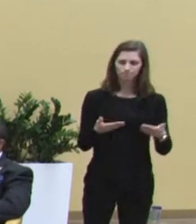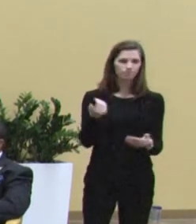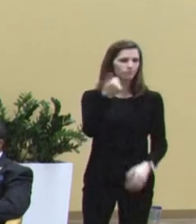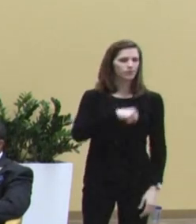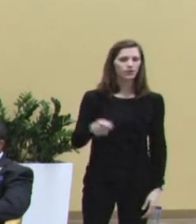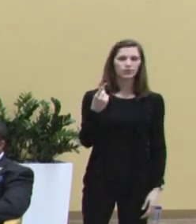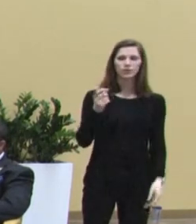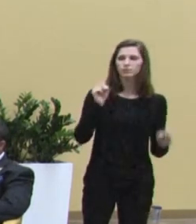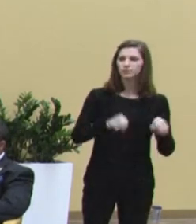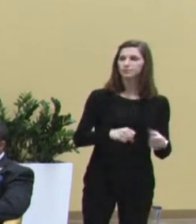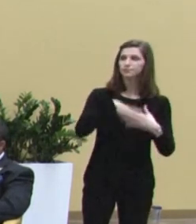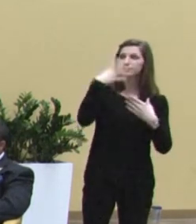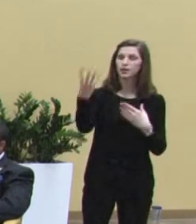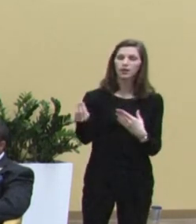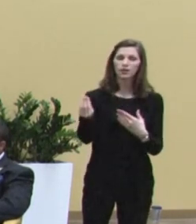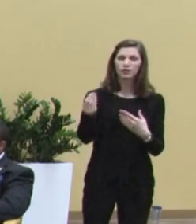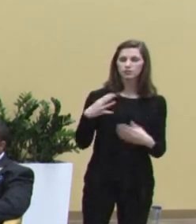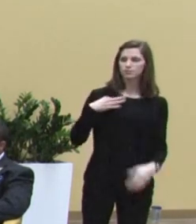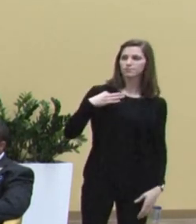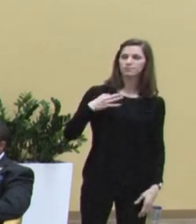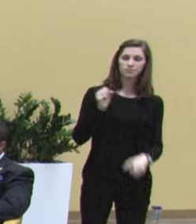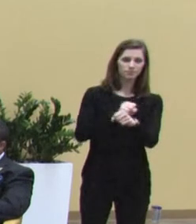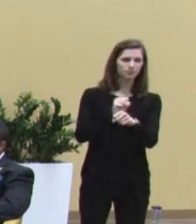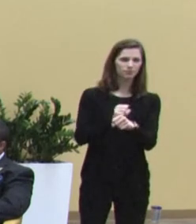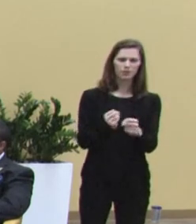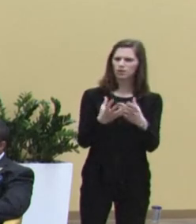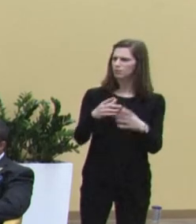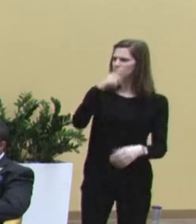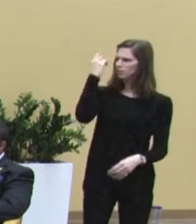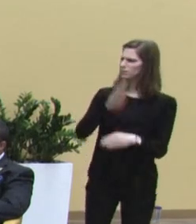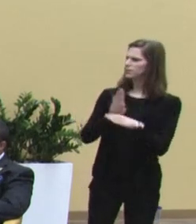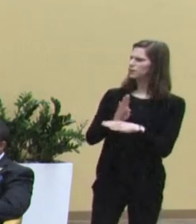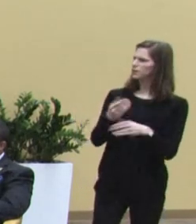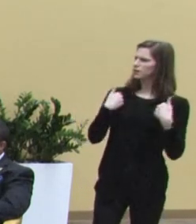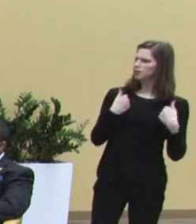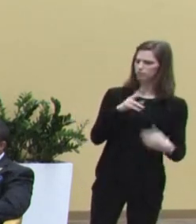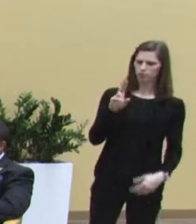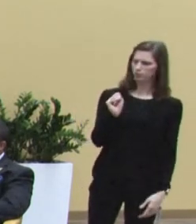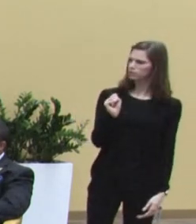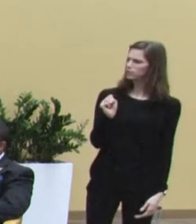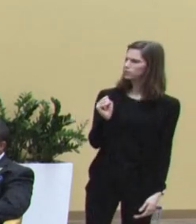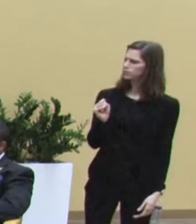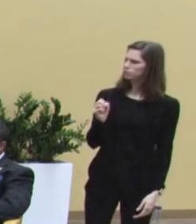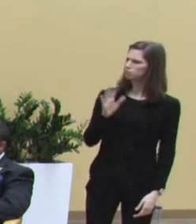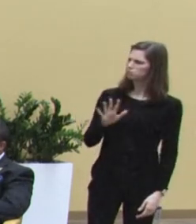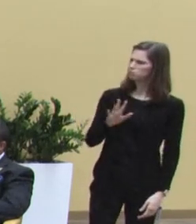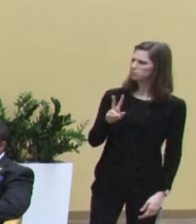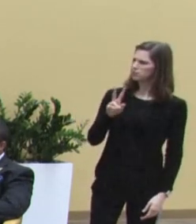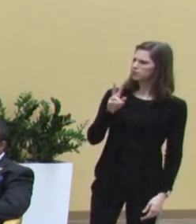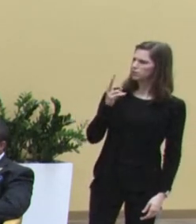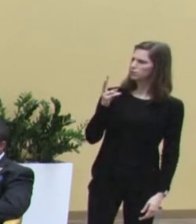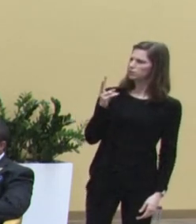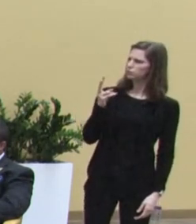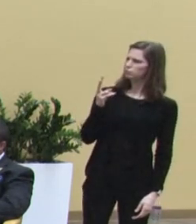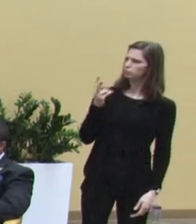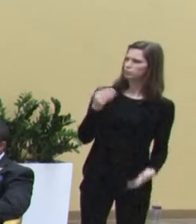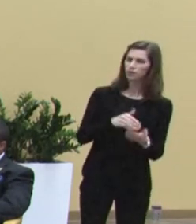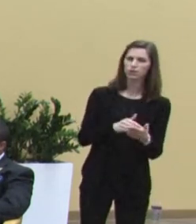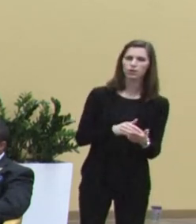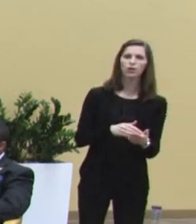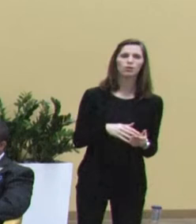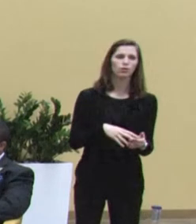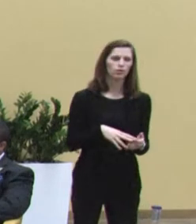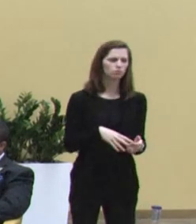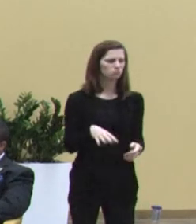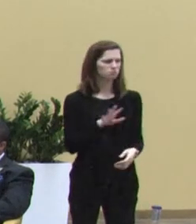think about how many black businesses do we have in the U.S., about 200,000, you said? Oh, it's the state of Texas, 200,000 plus. So